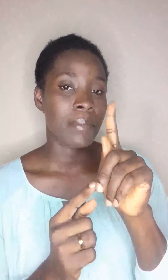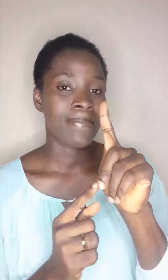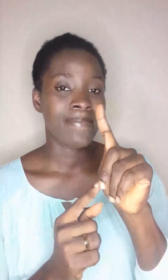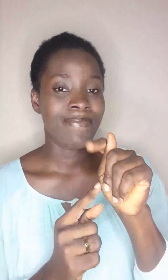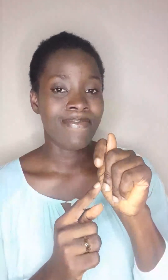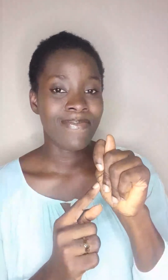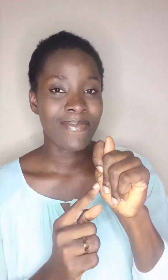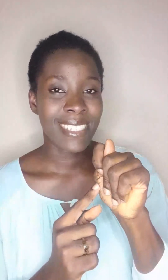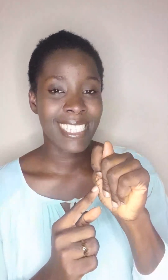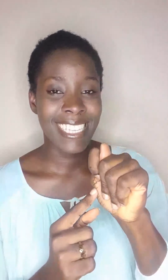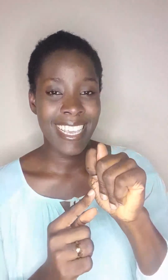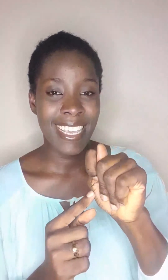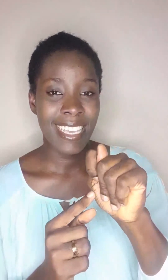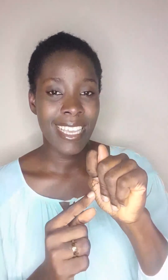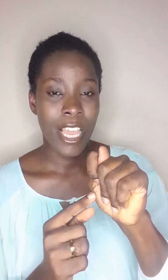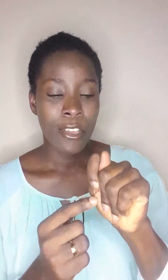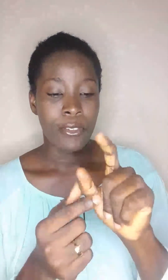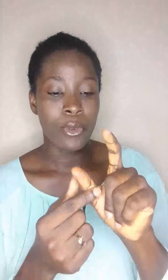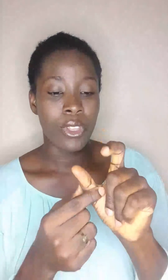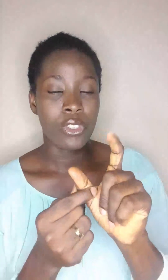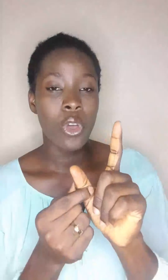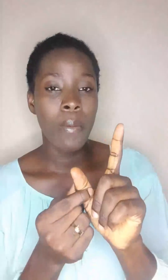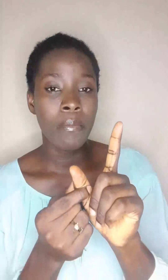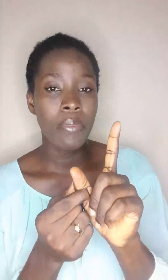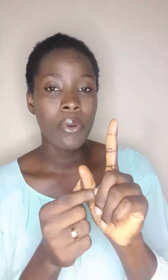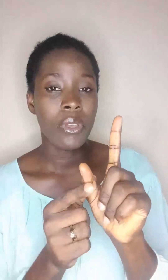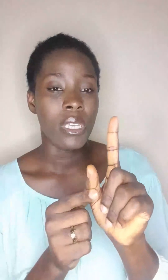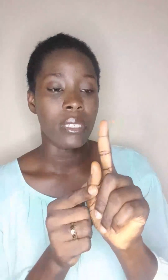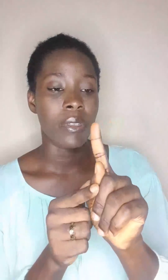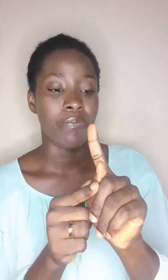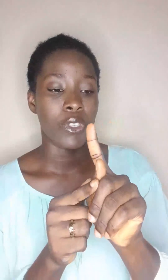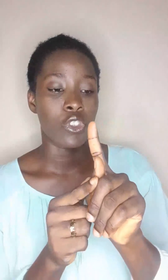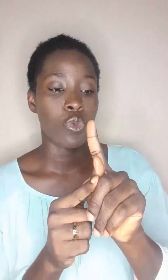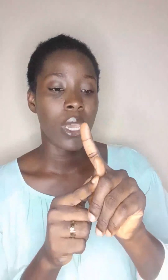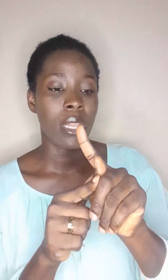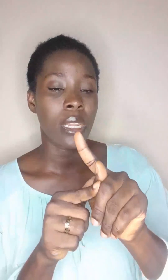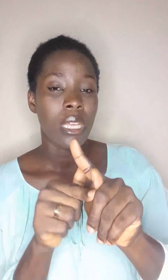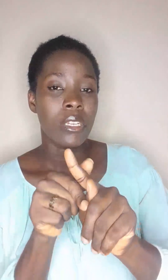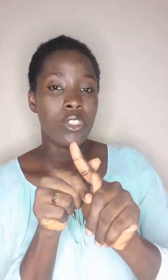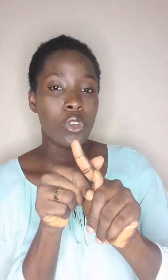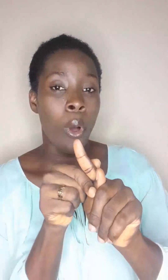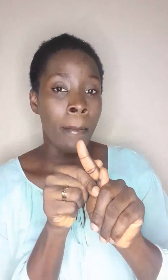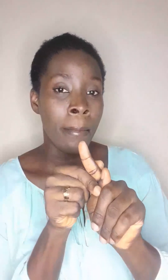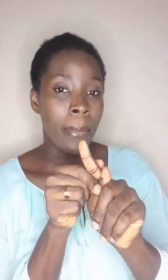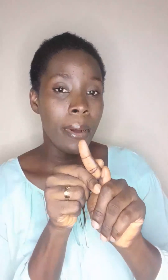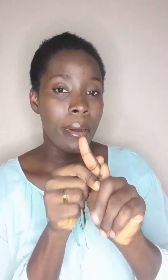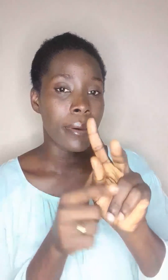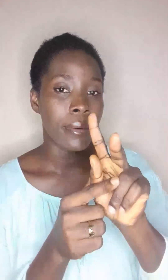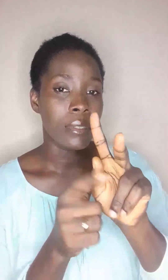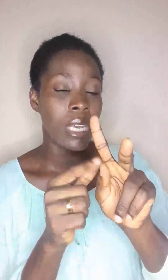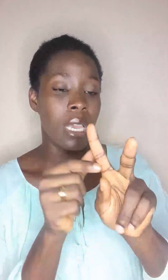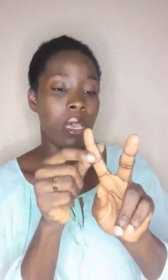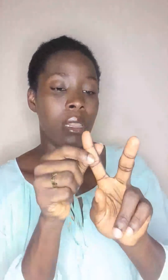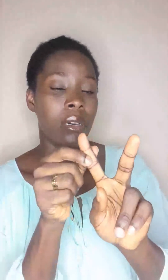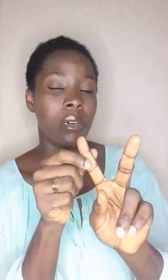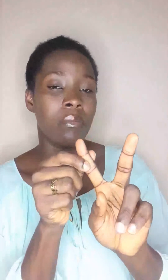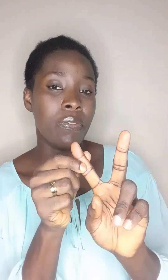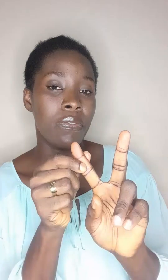Letter T. So the thumb is between the thumb, the middle